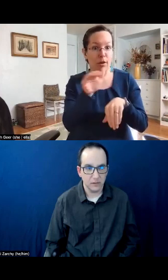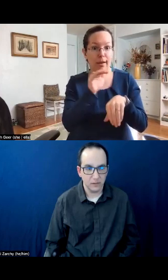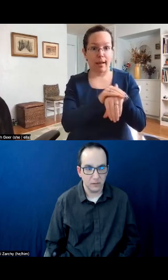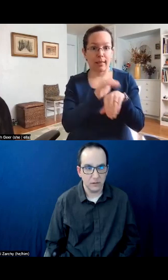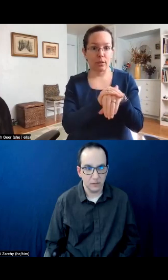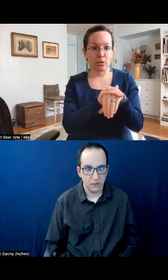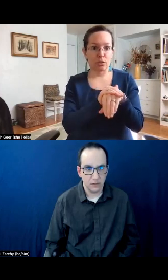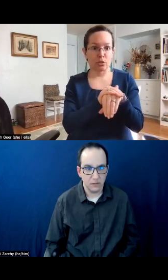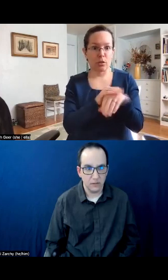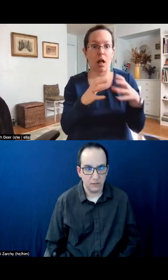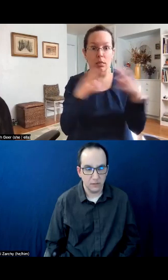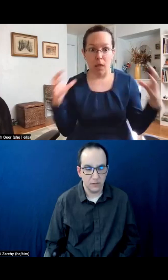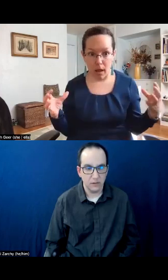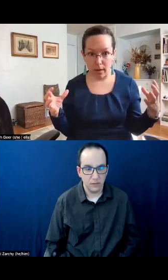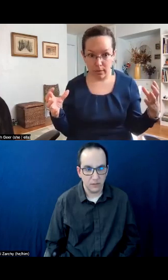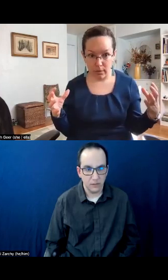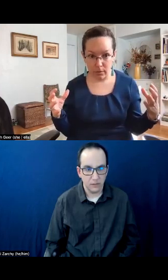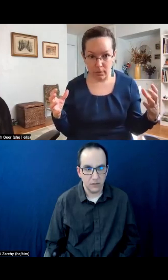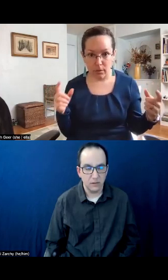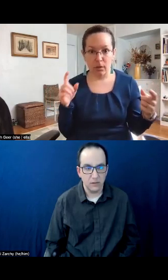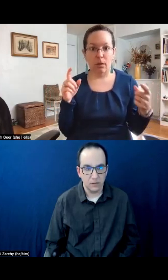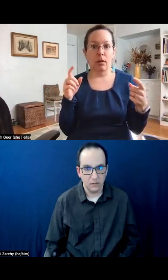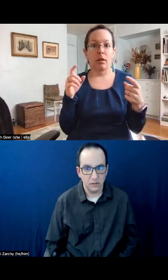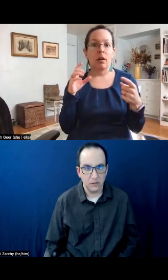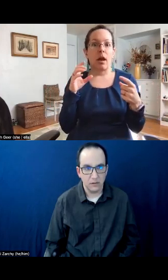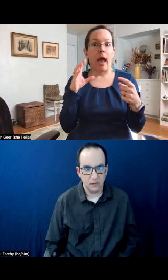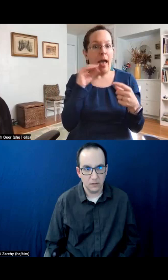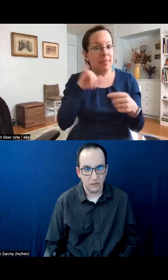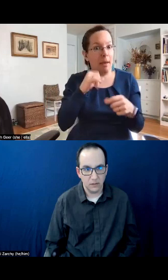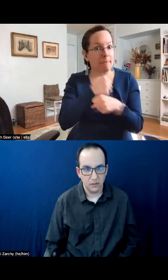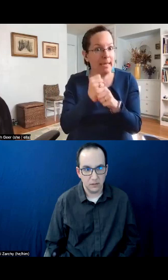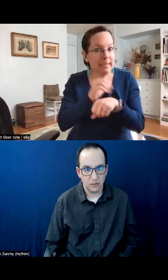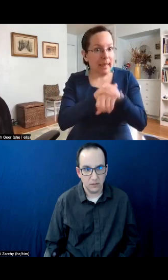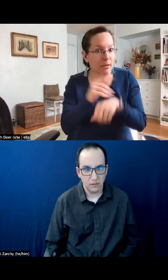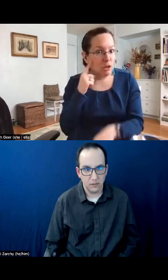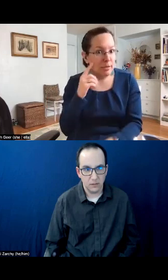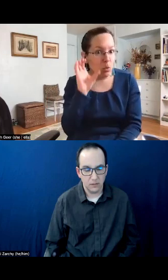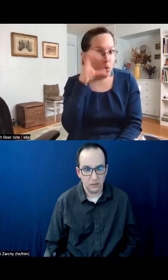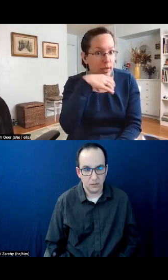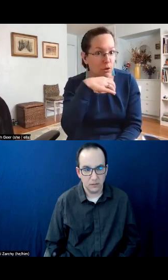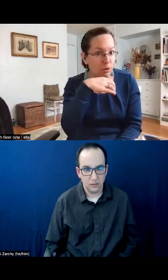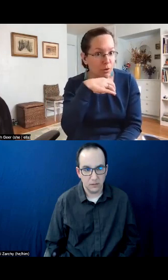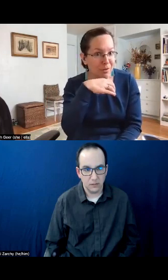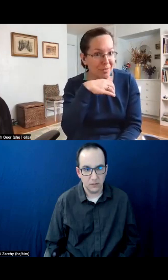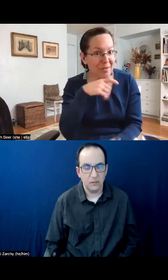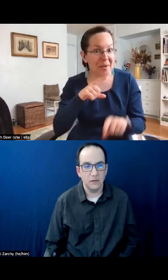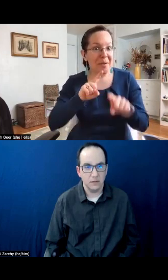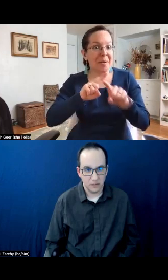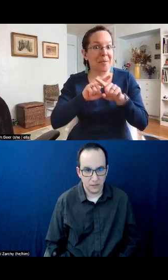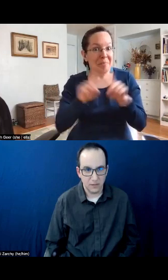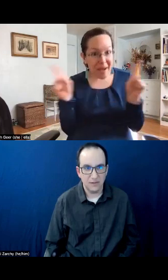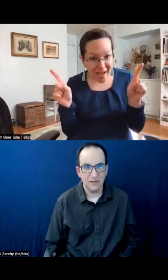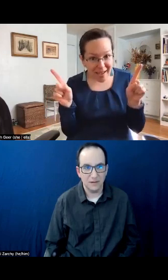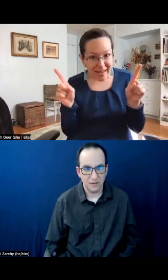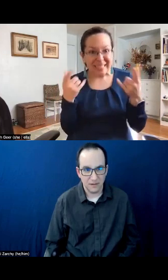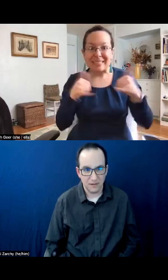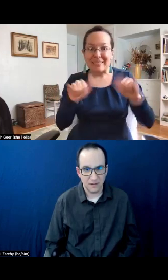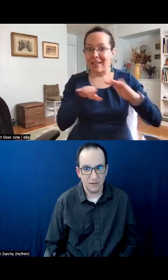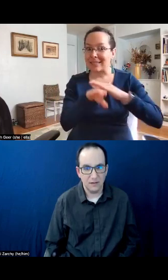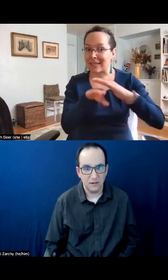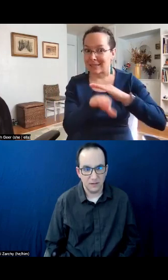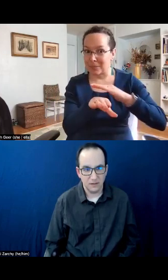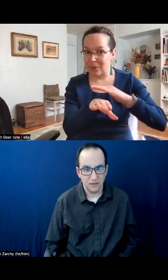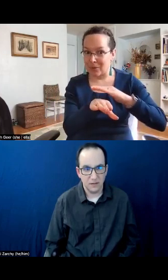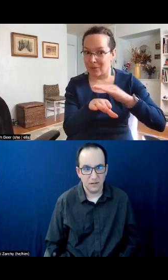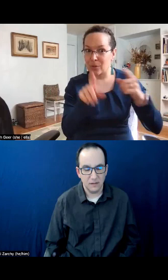If simultaneous communication is used effectively, I have only ever seen it work when the English production is very